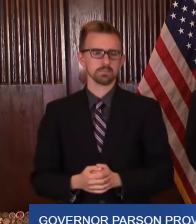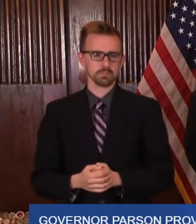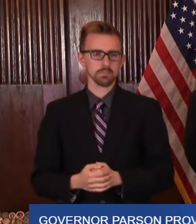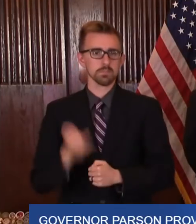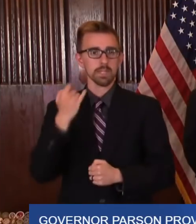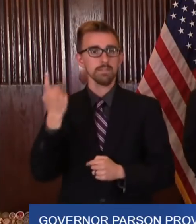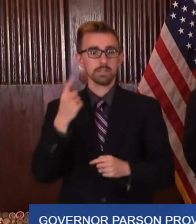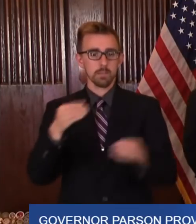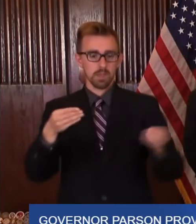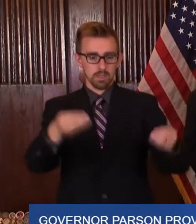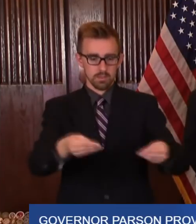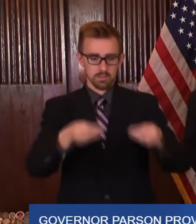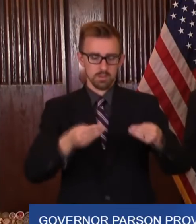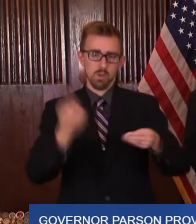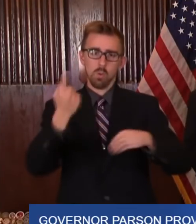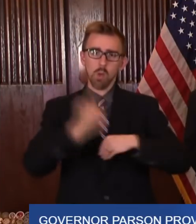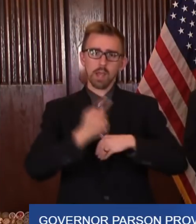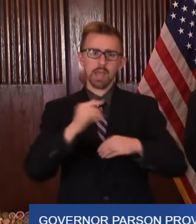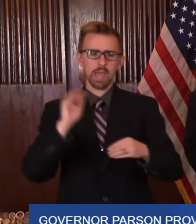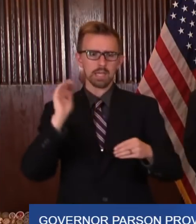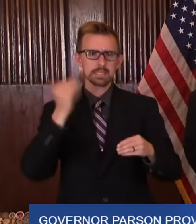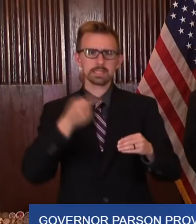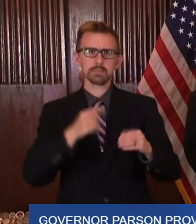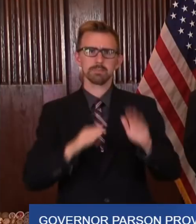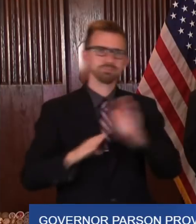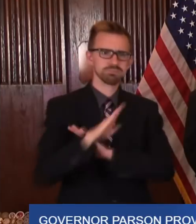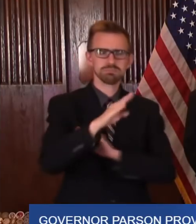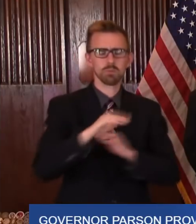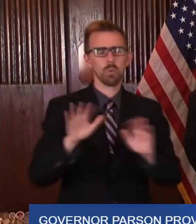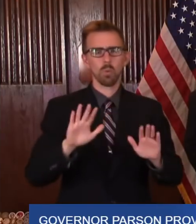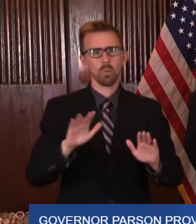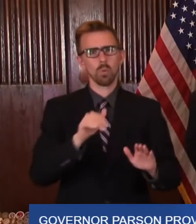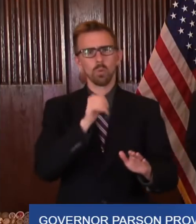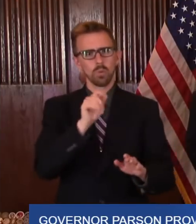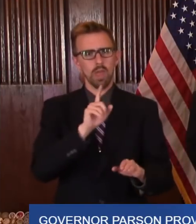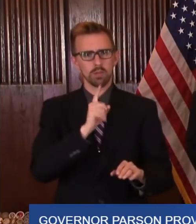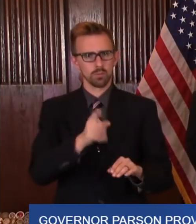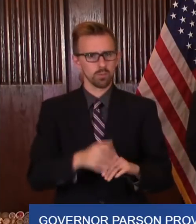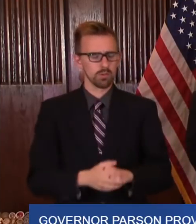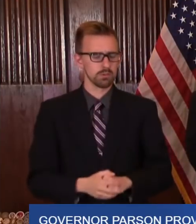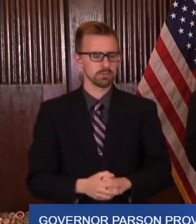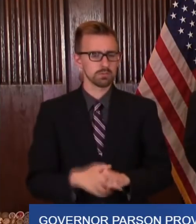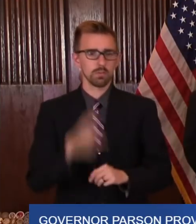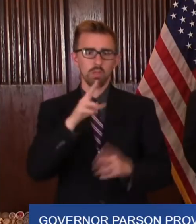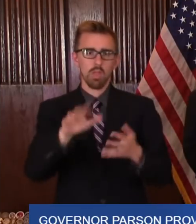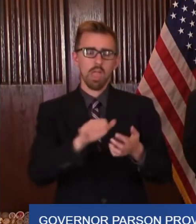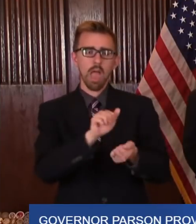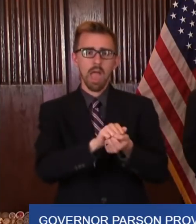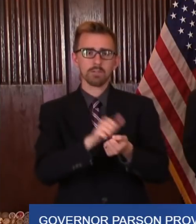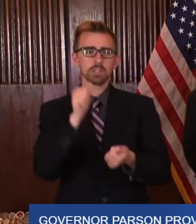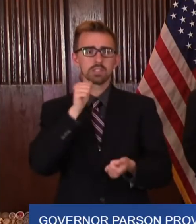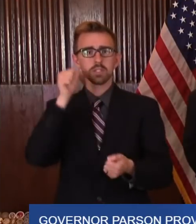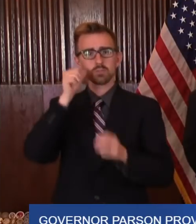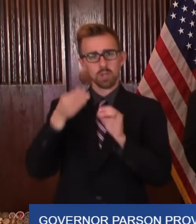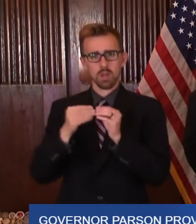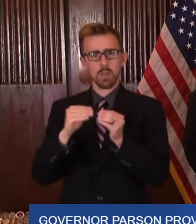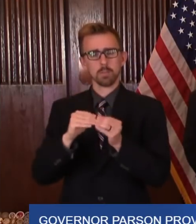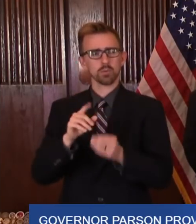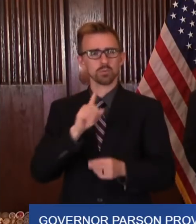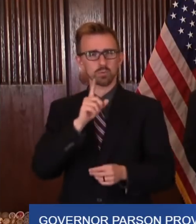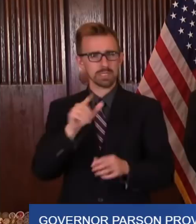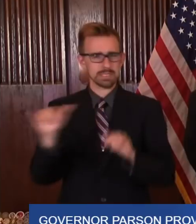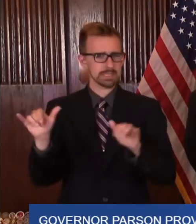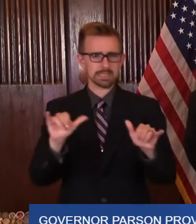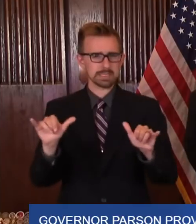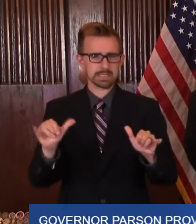afraid if somebody just looked at that, they would think something had happened, and that's certainly not the case. If you look over the average, yesterday's numbers are really not any